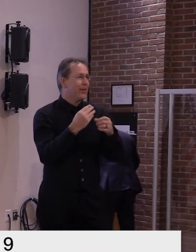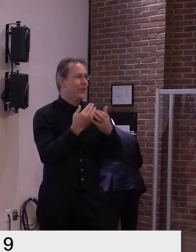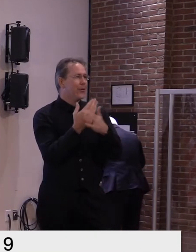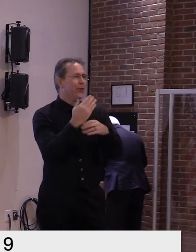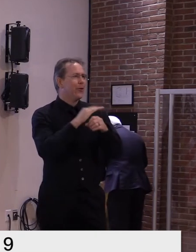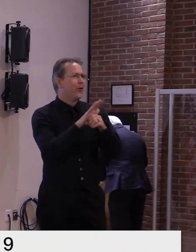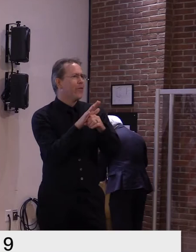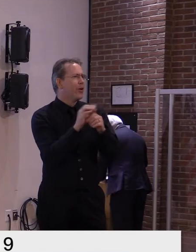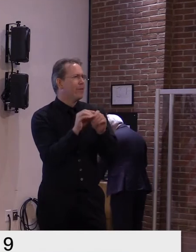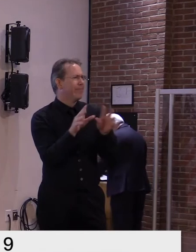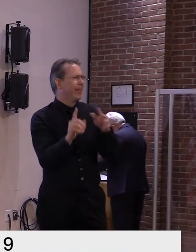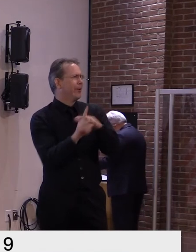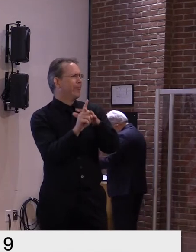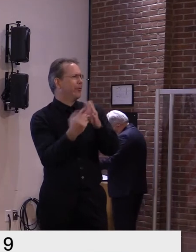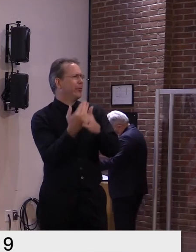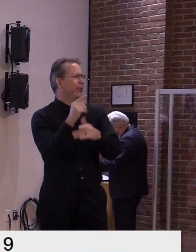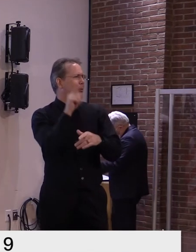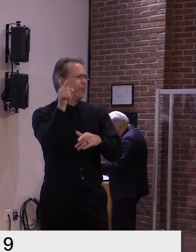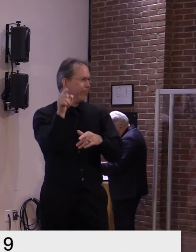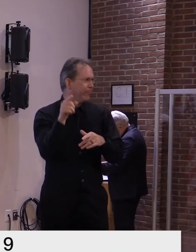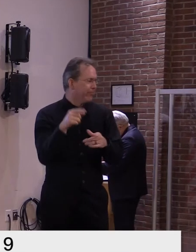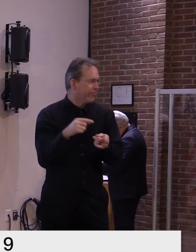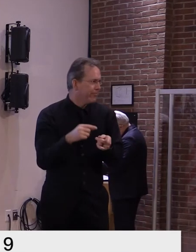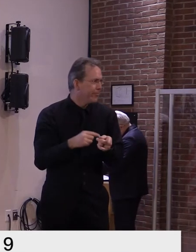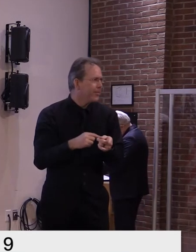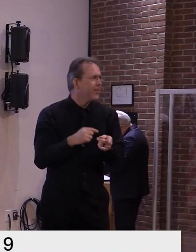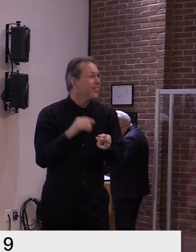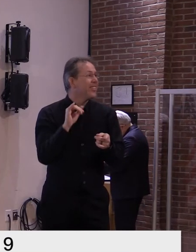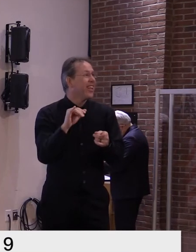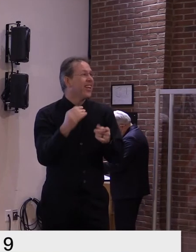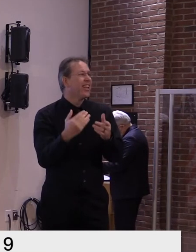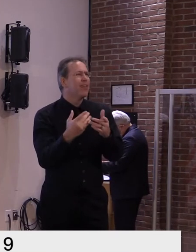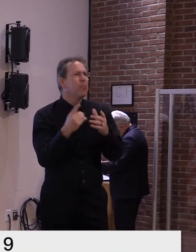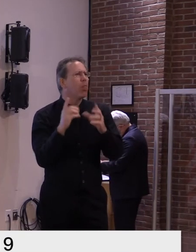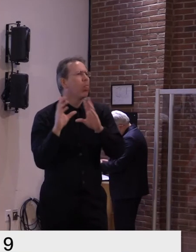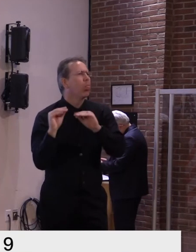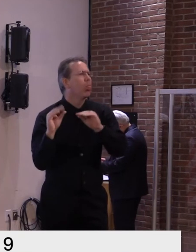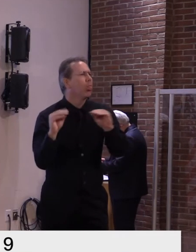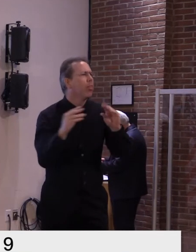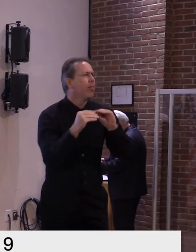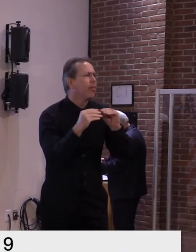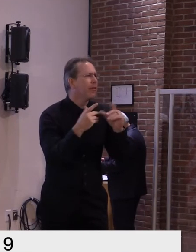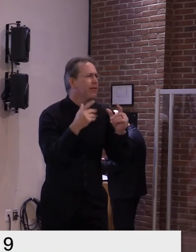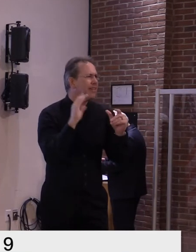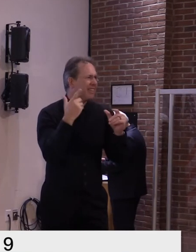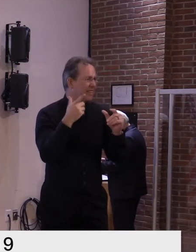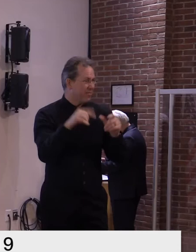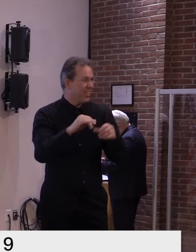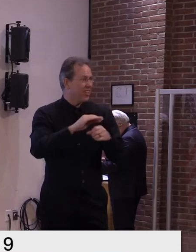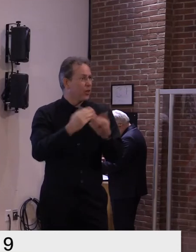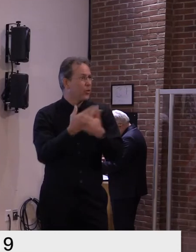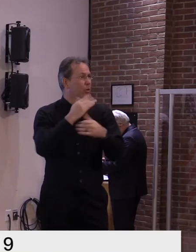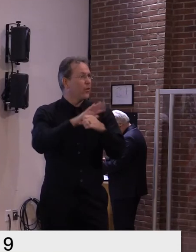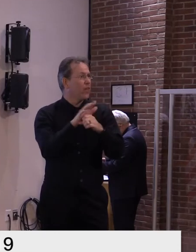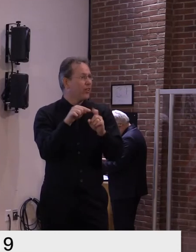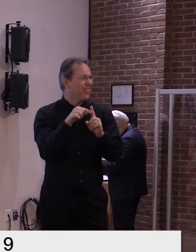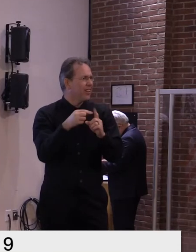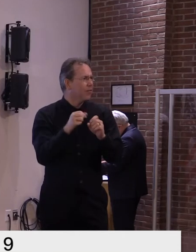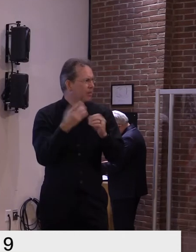that it's more easily transmissible. What does that mean exactly? Is